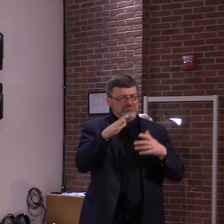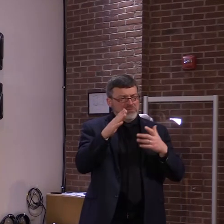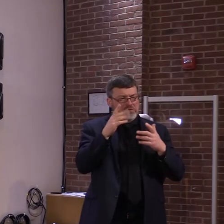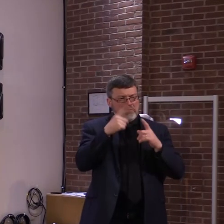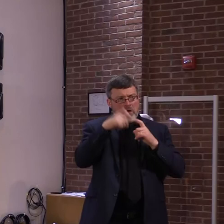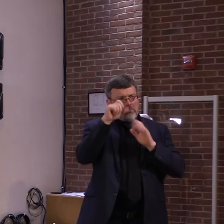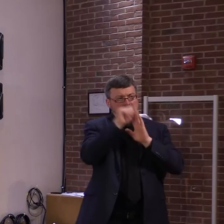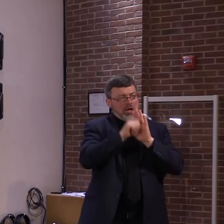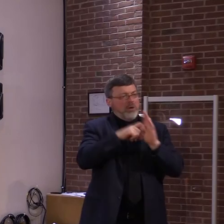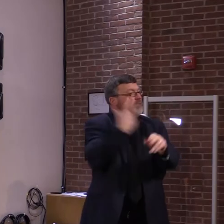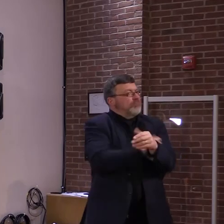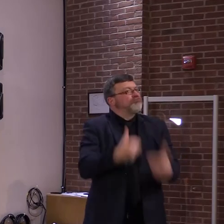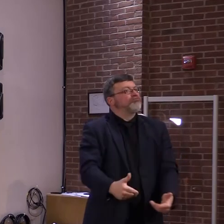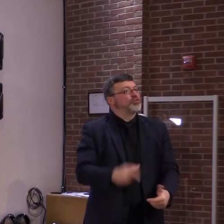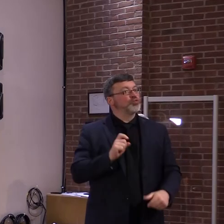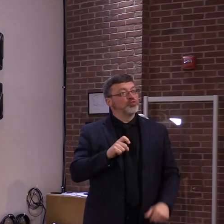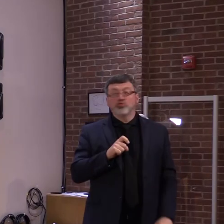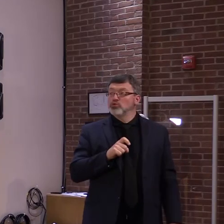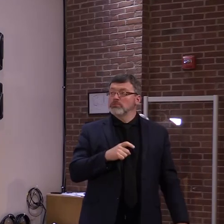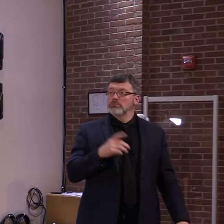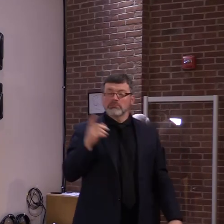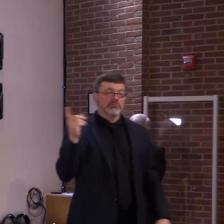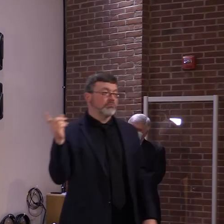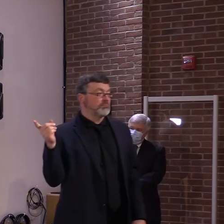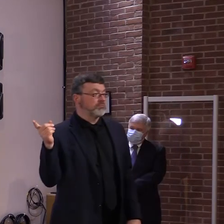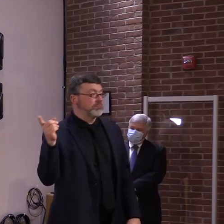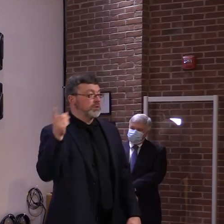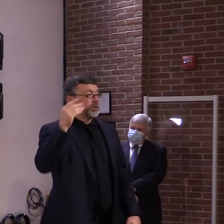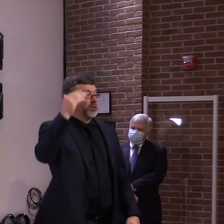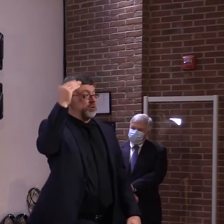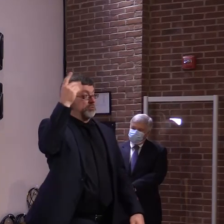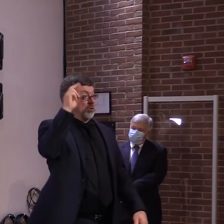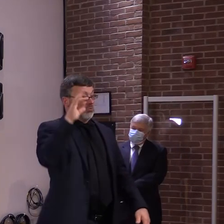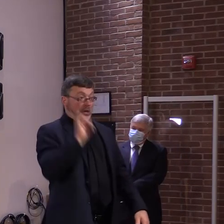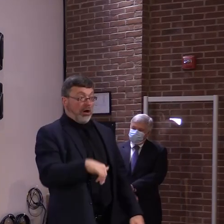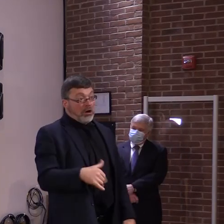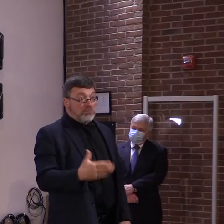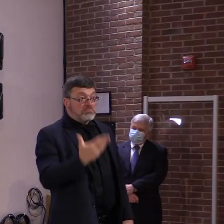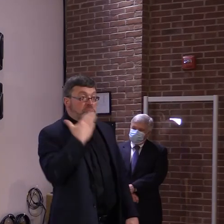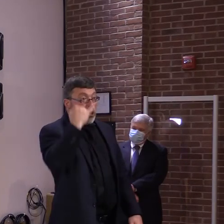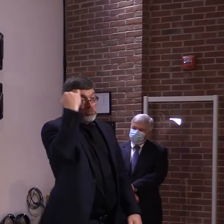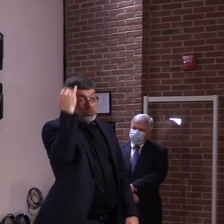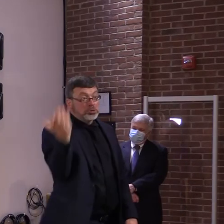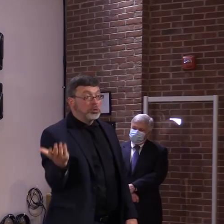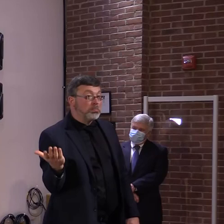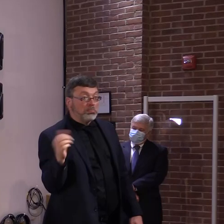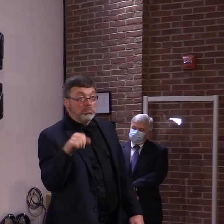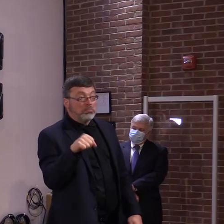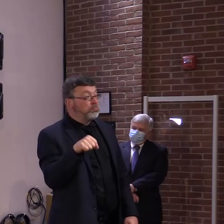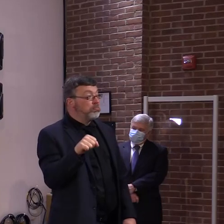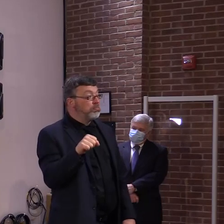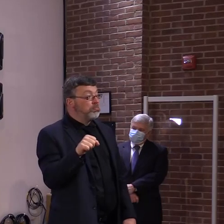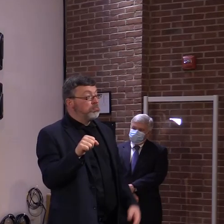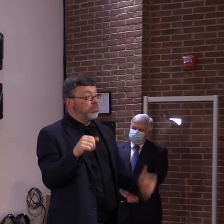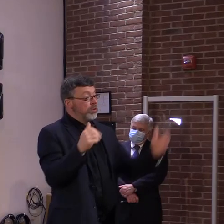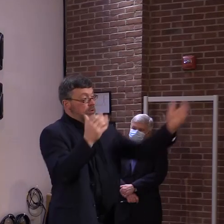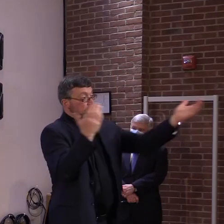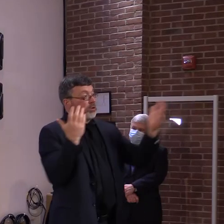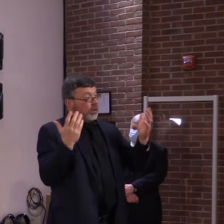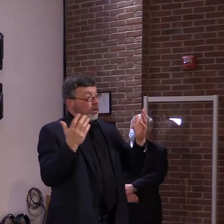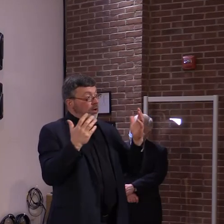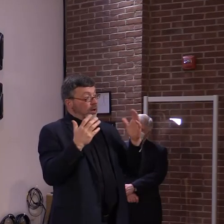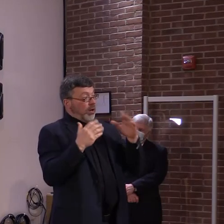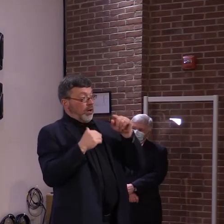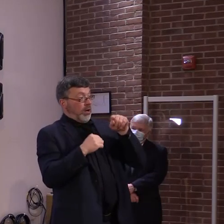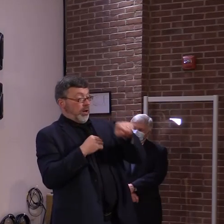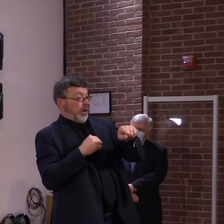that the implications of your question are that either, number one, in their own state, they